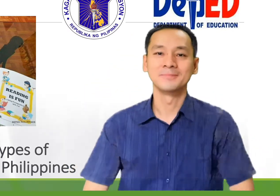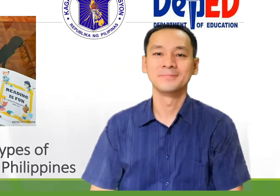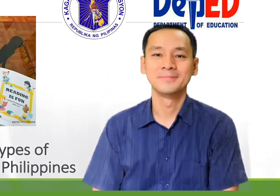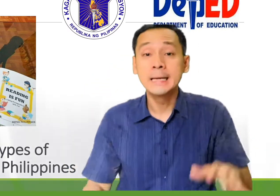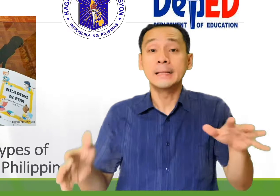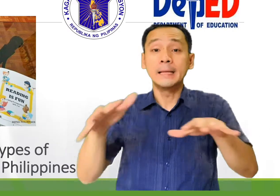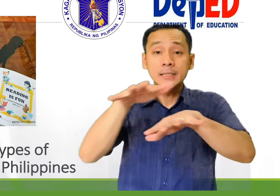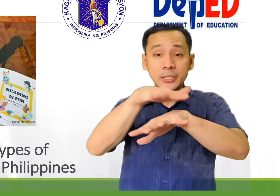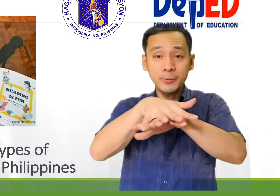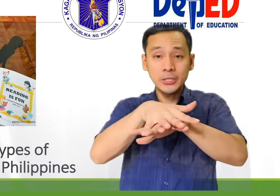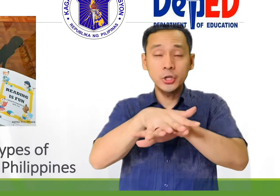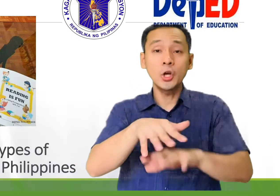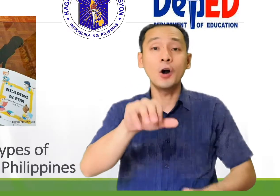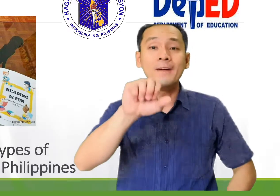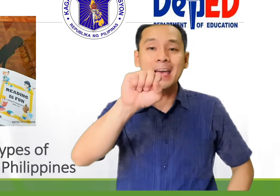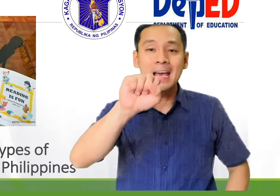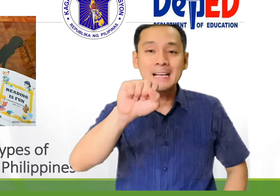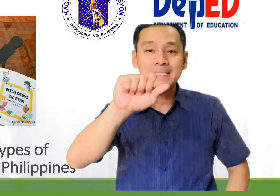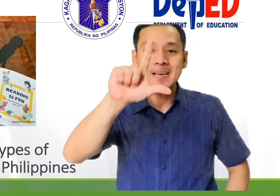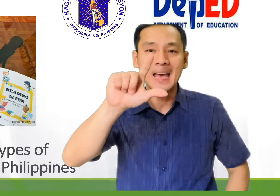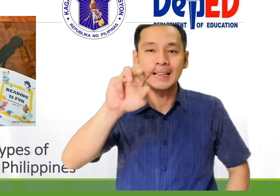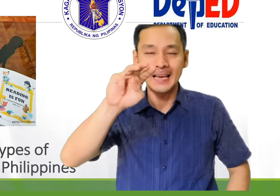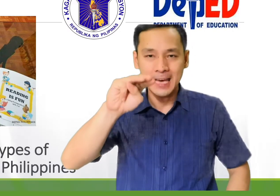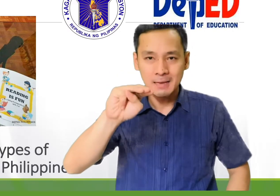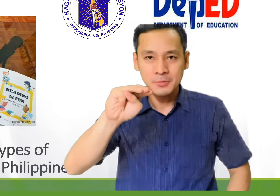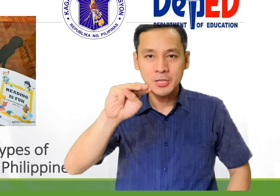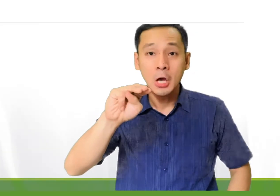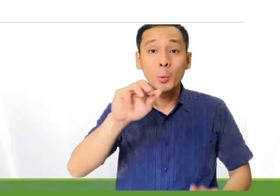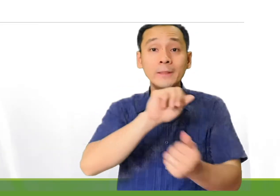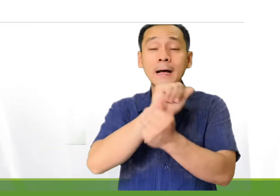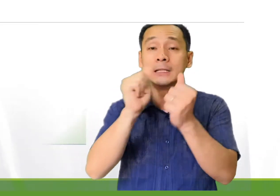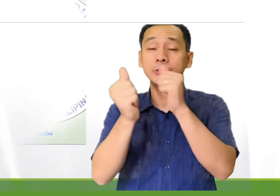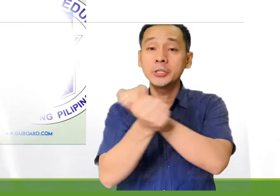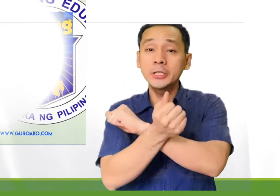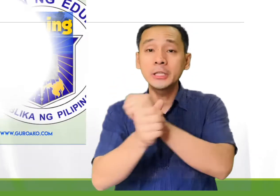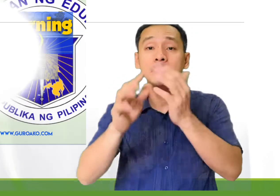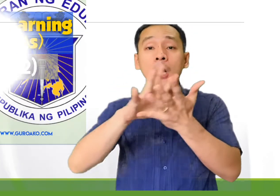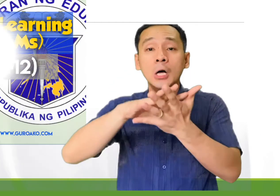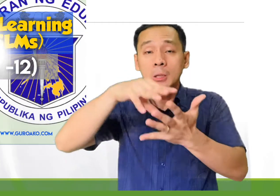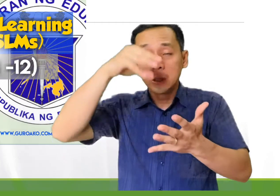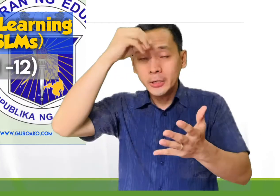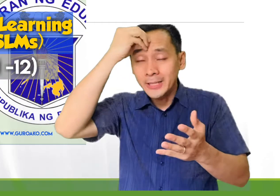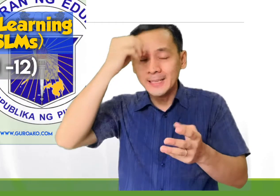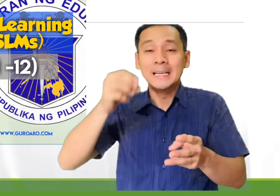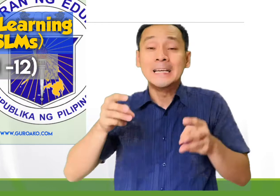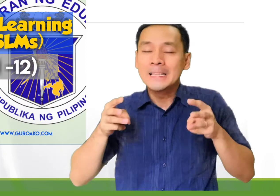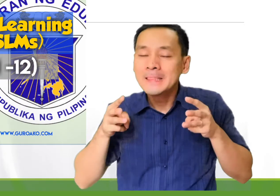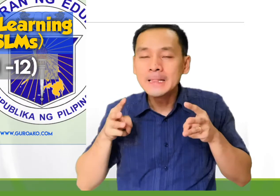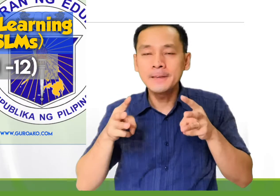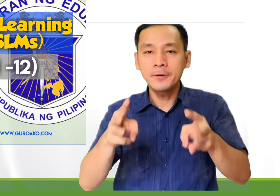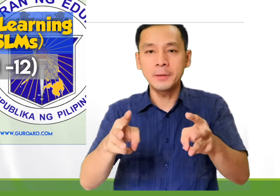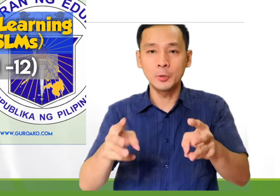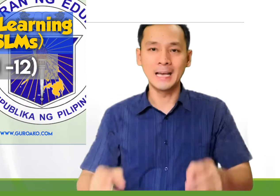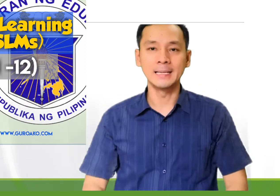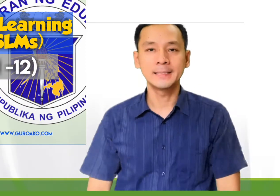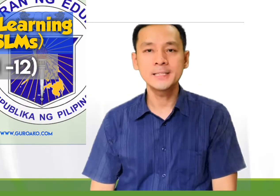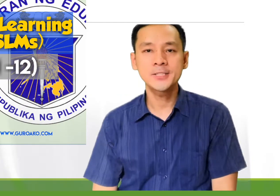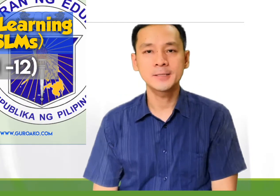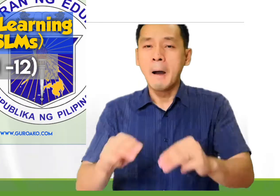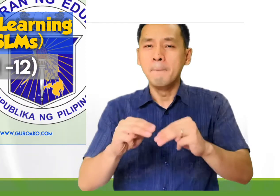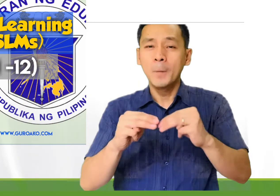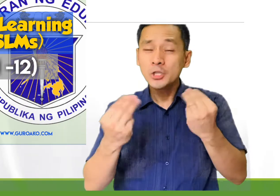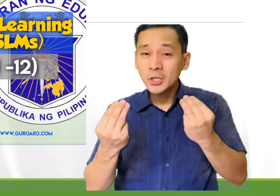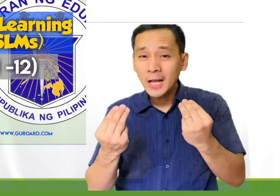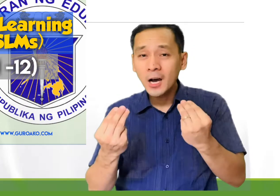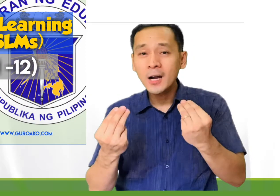Philippines. The integration of SLMs with the alternative learning delivery